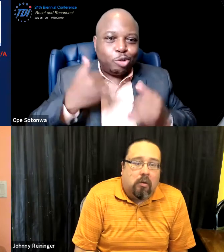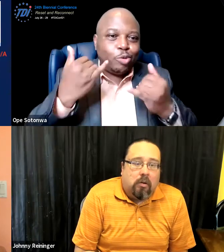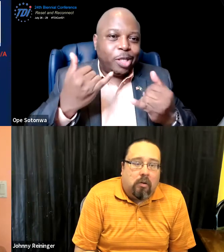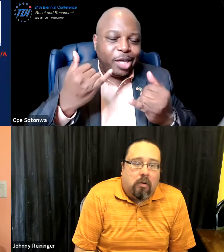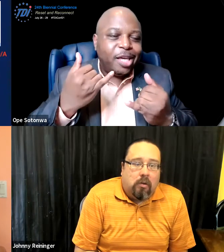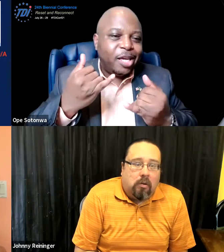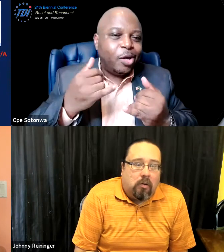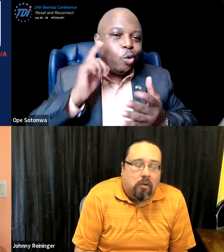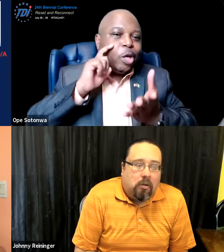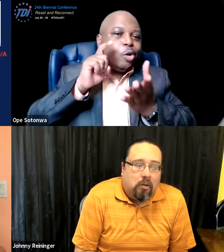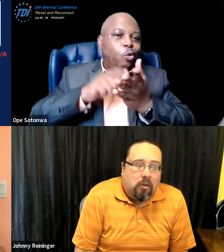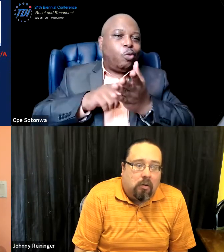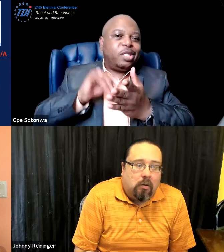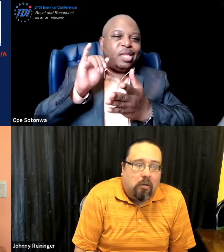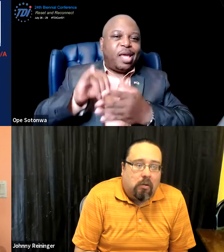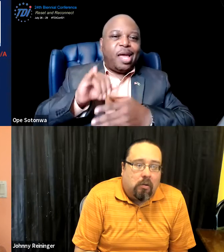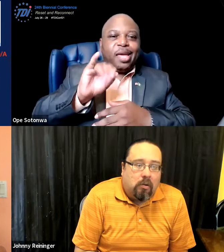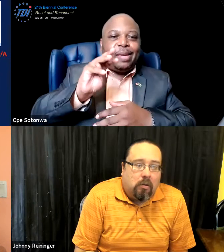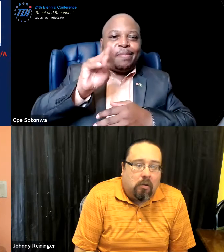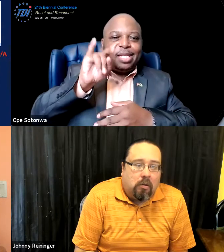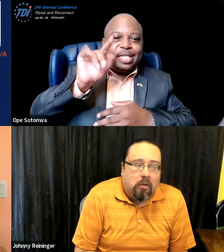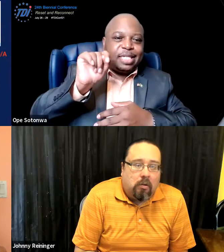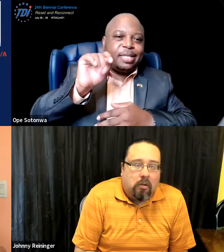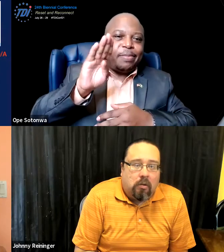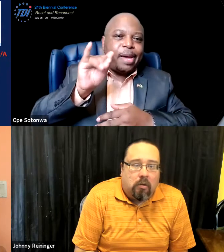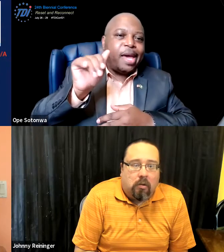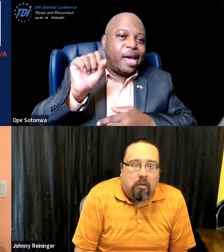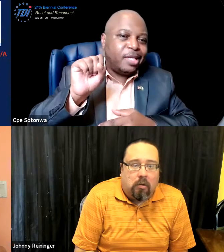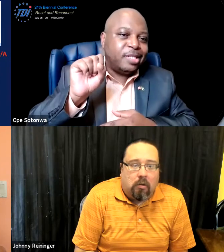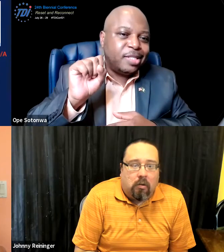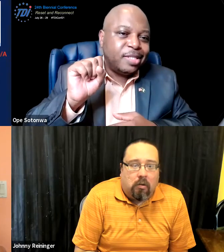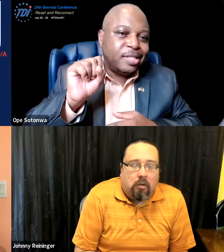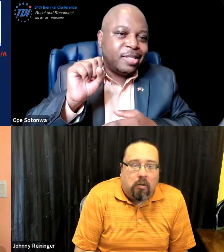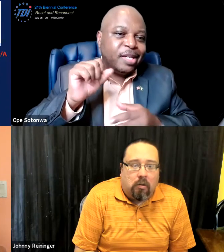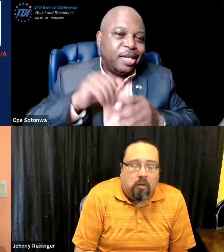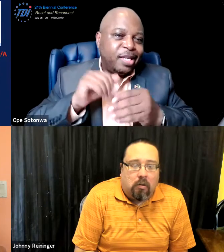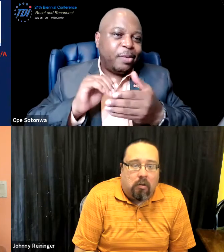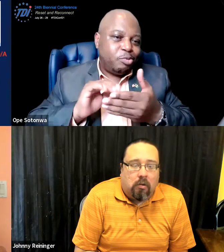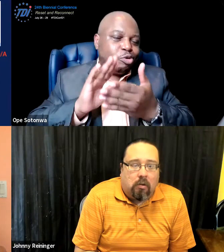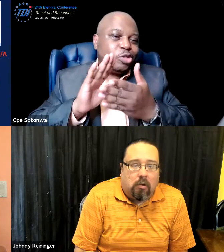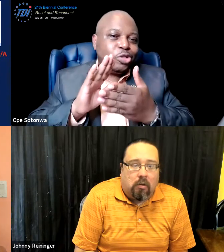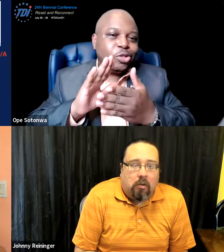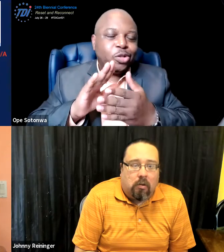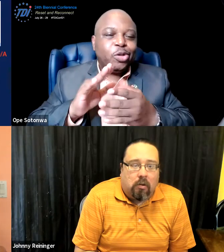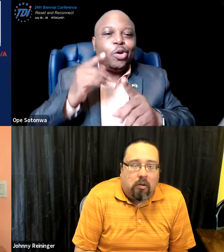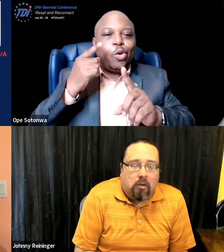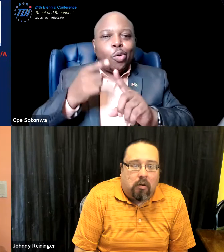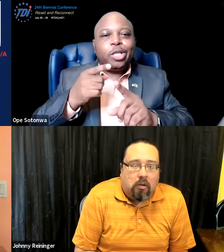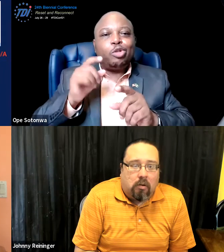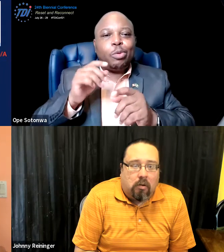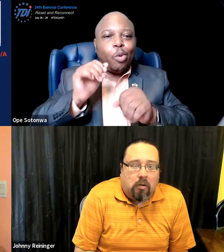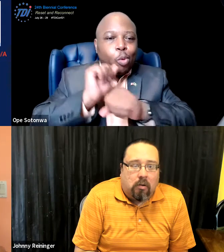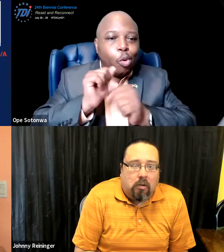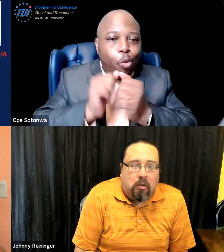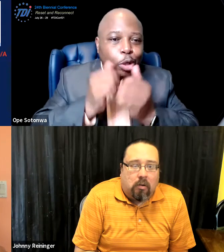that, you know, those people, the white men that own these companies, are sitting in